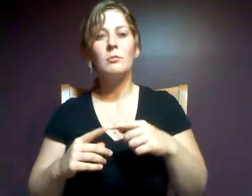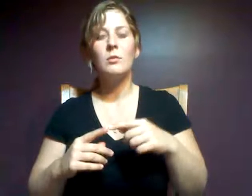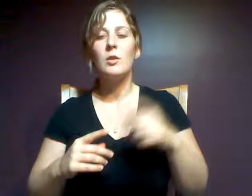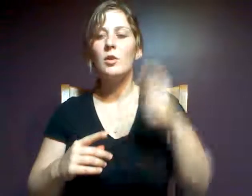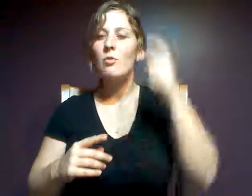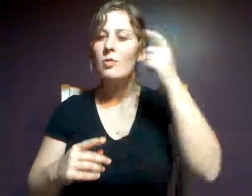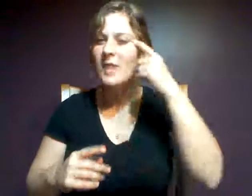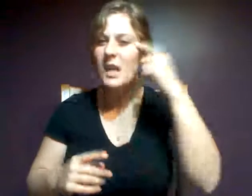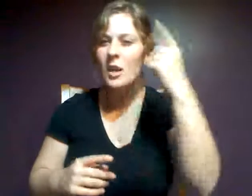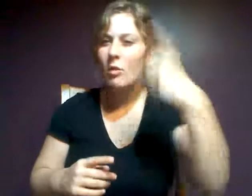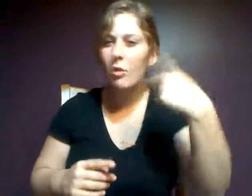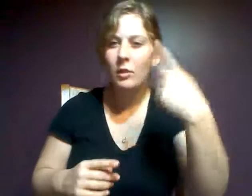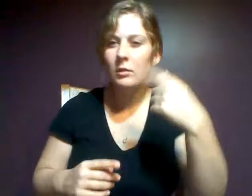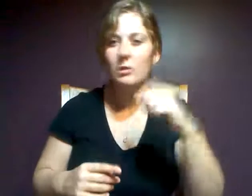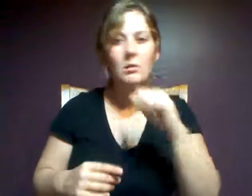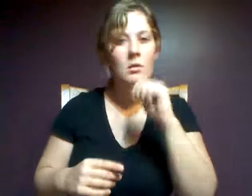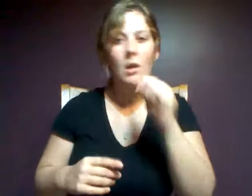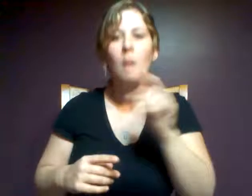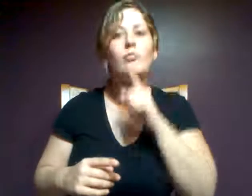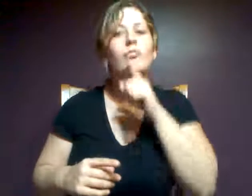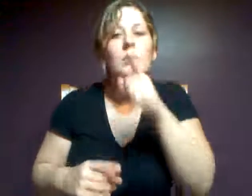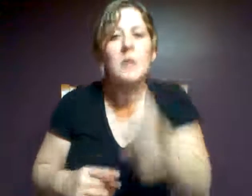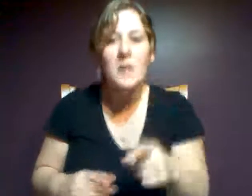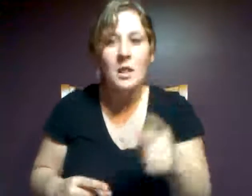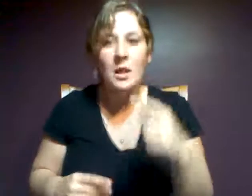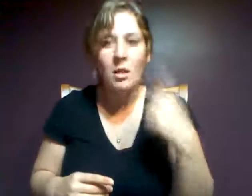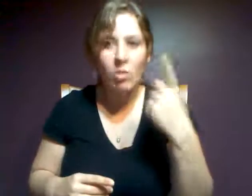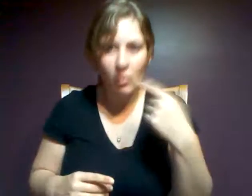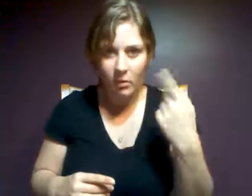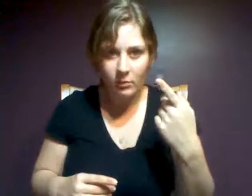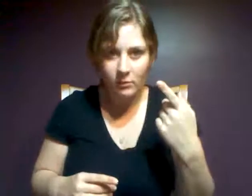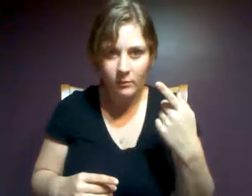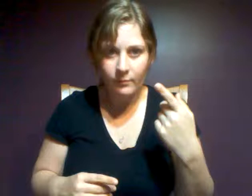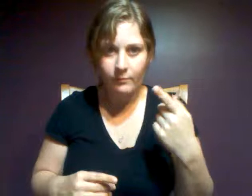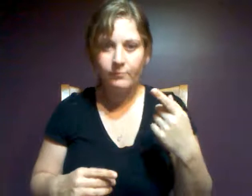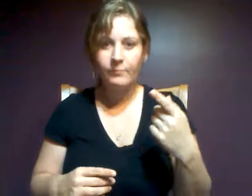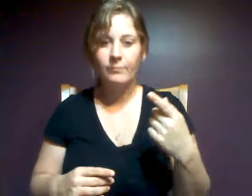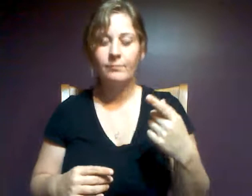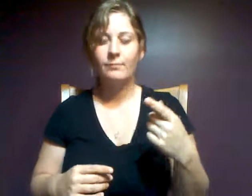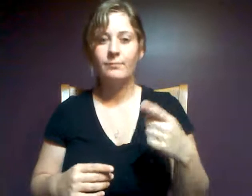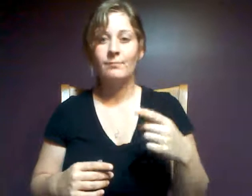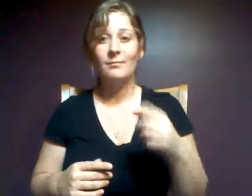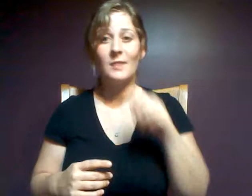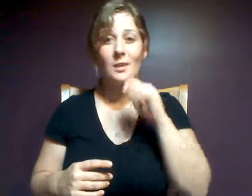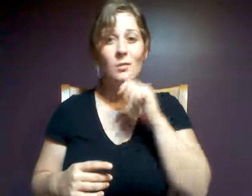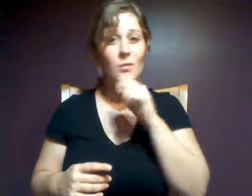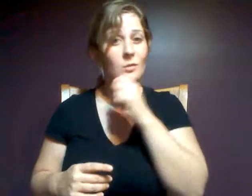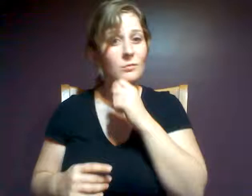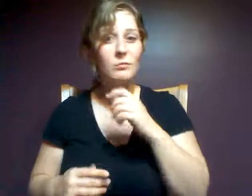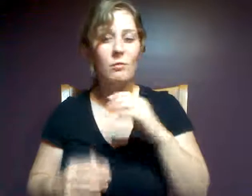also damaging health. Teenagers with low body confidence do less physical activity, eat less fruits and